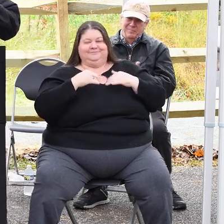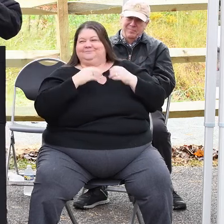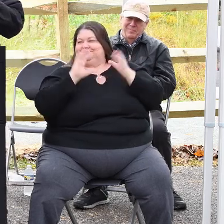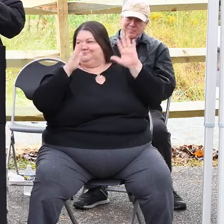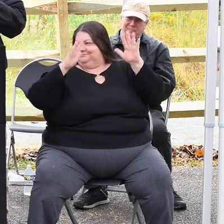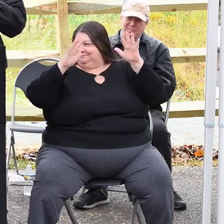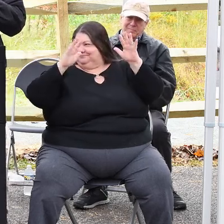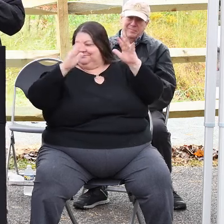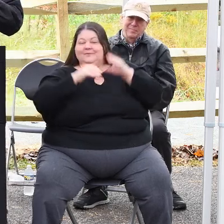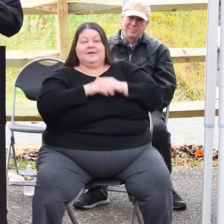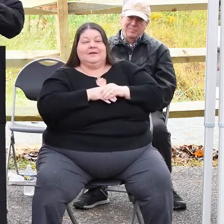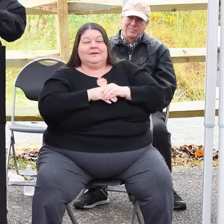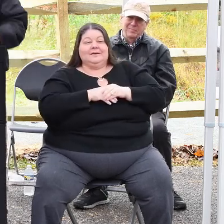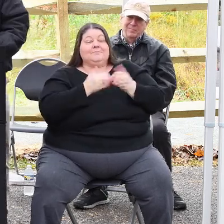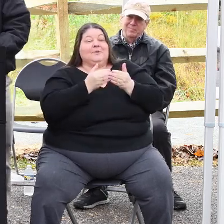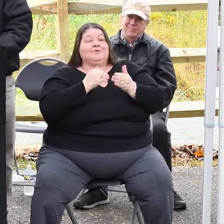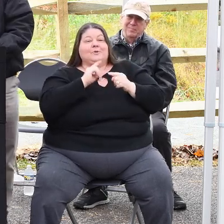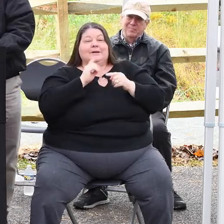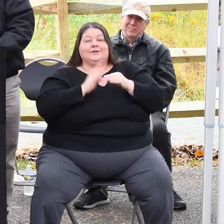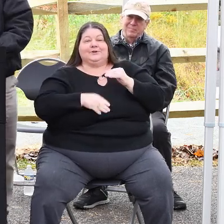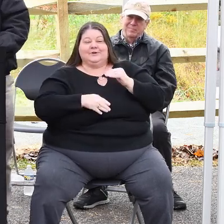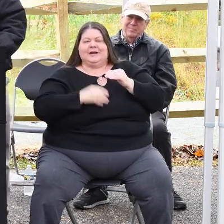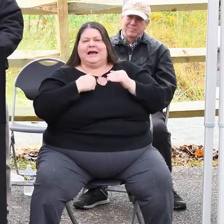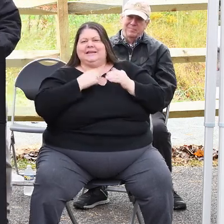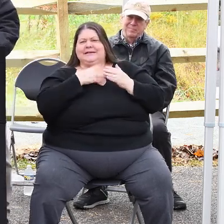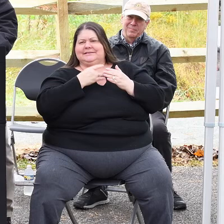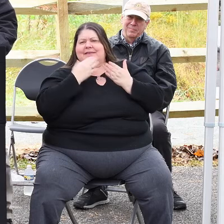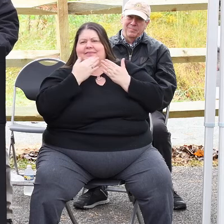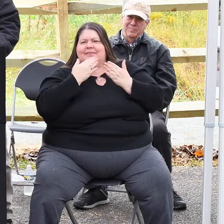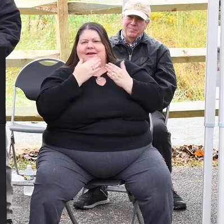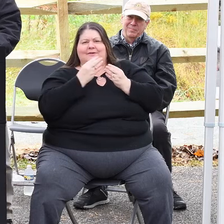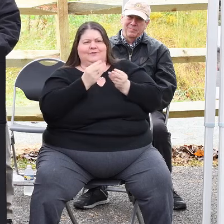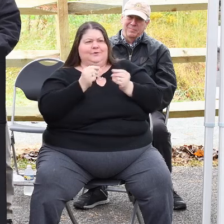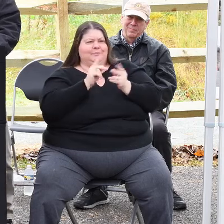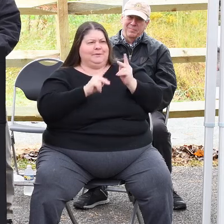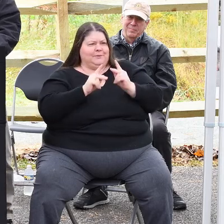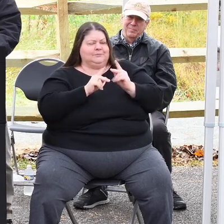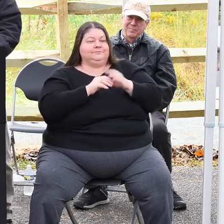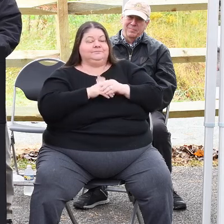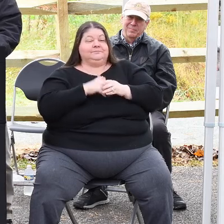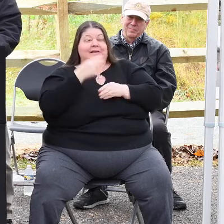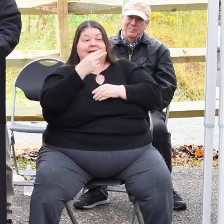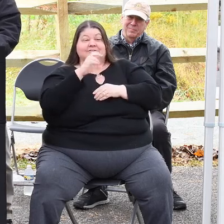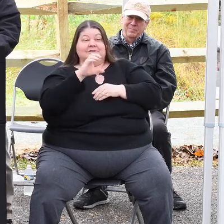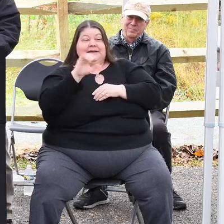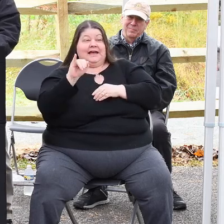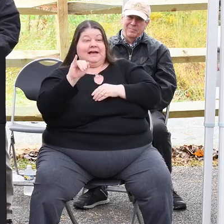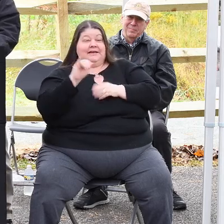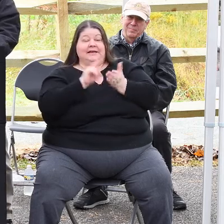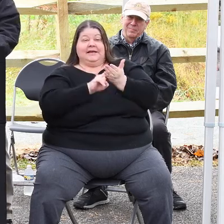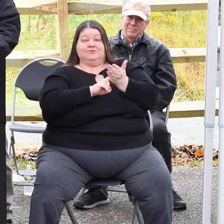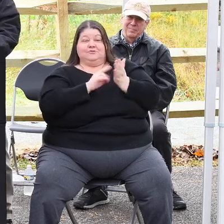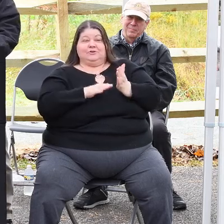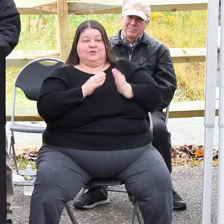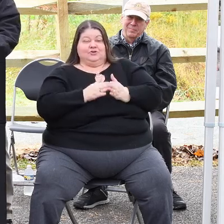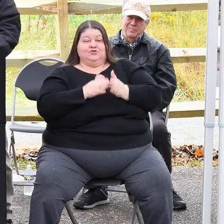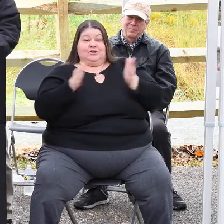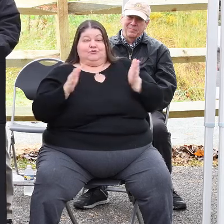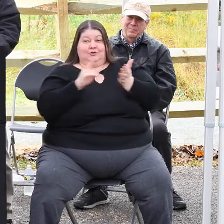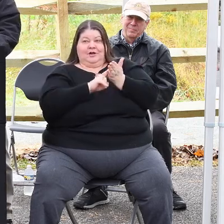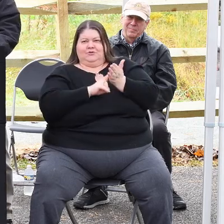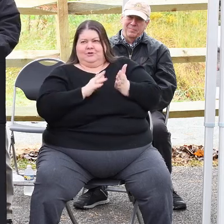Thank you, Jay. Before we conclude, I'd like to recognize and thank a few people. HCI Contractors, the general contractor for this